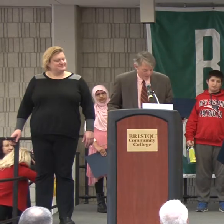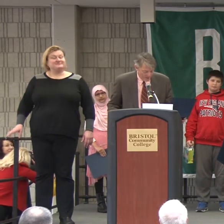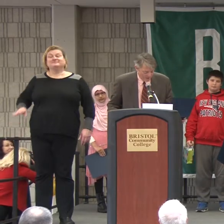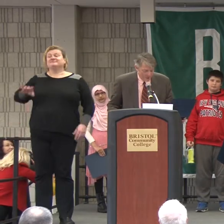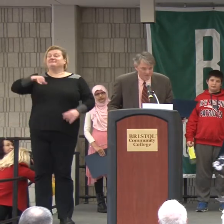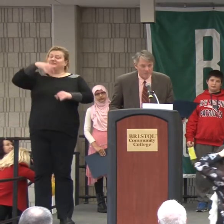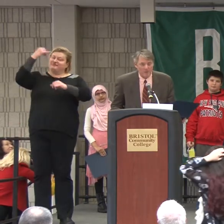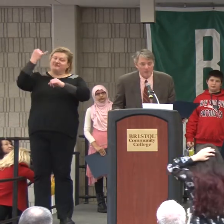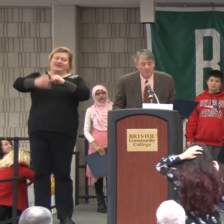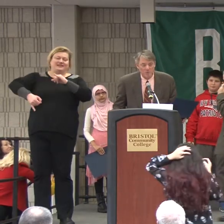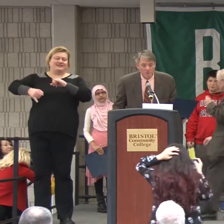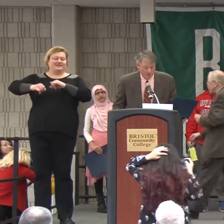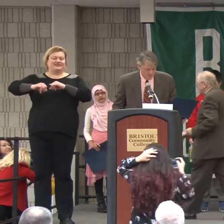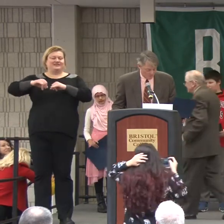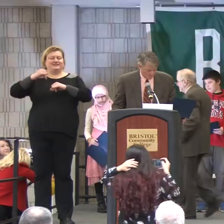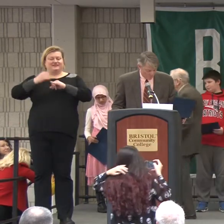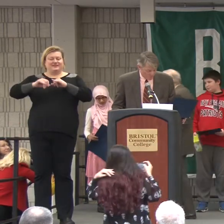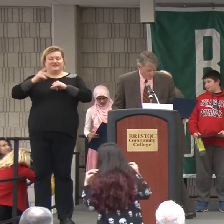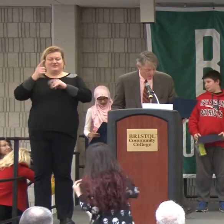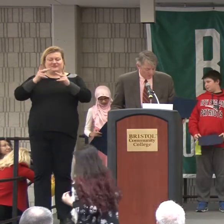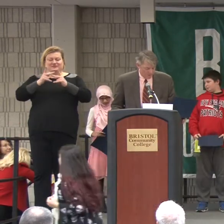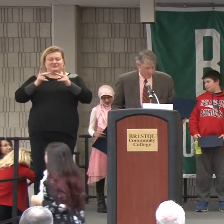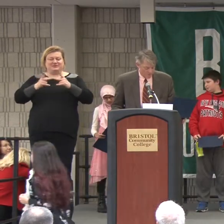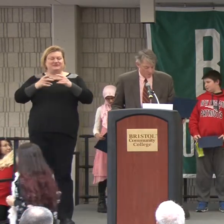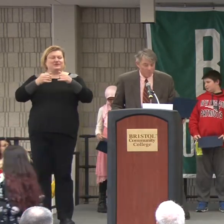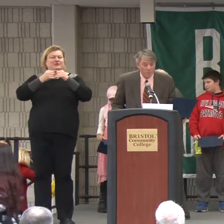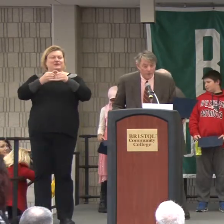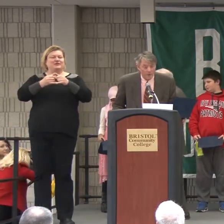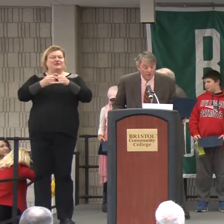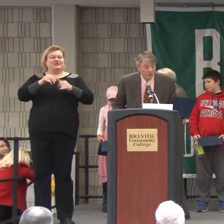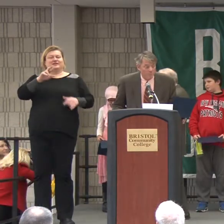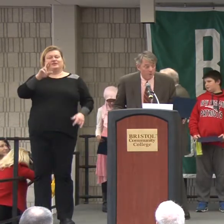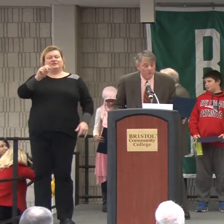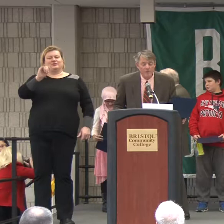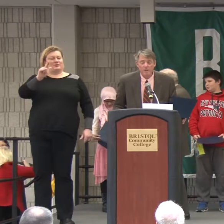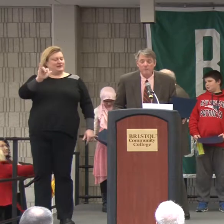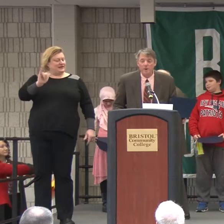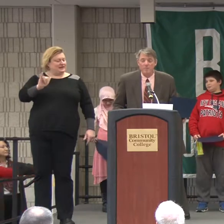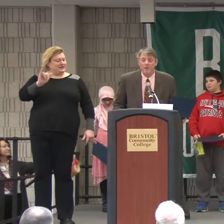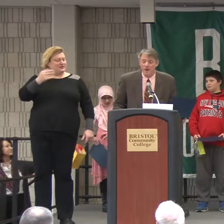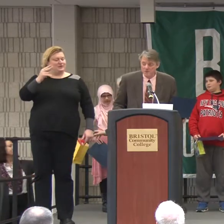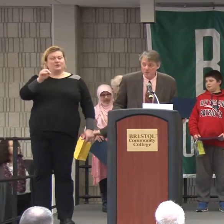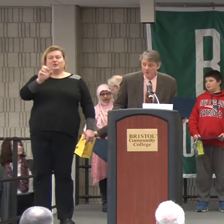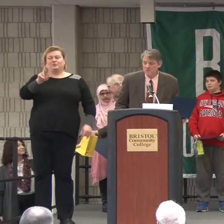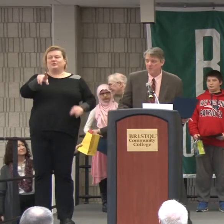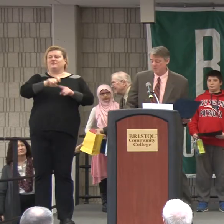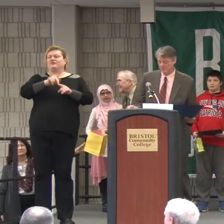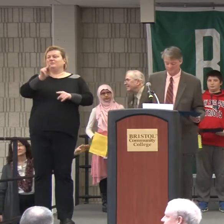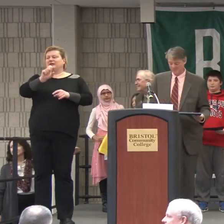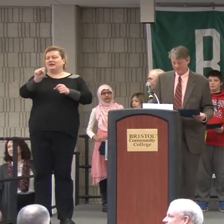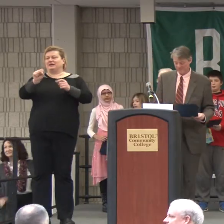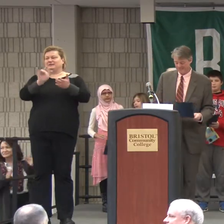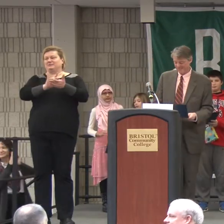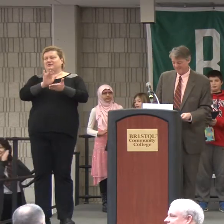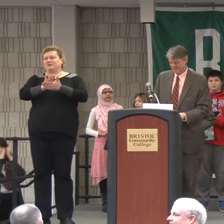And finally, the final first place award goes to Rayleigh Hubner from the Cuss Middle School.